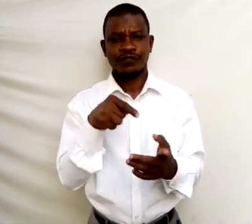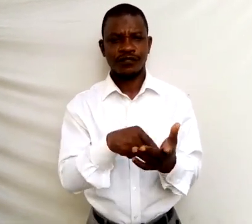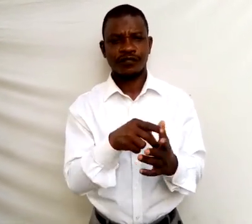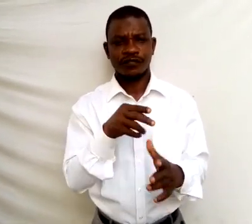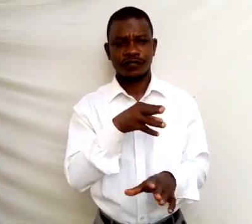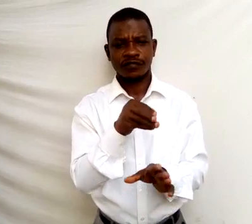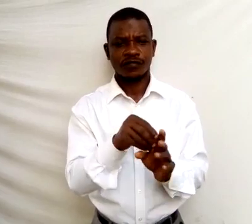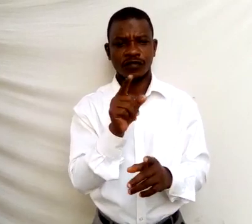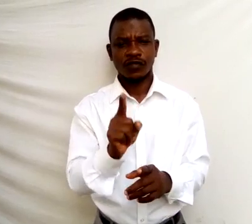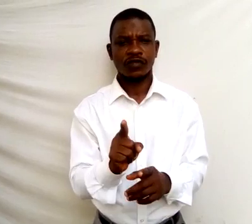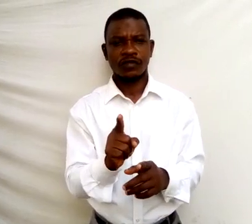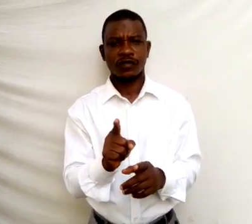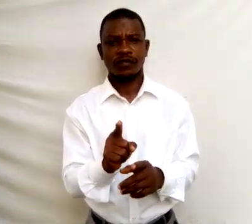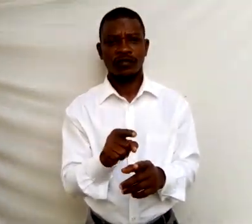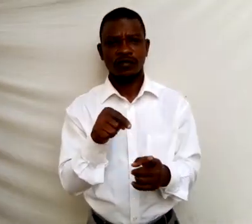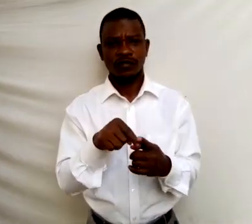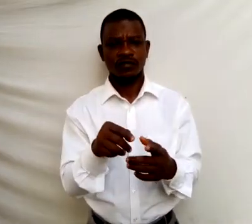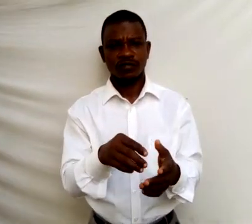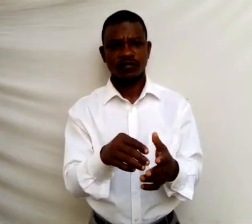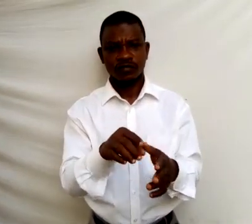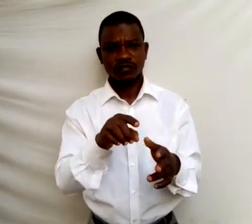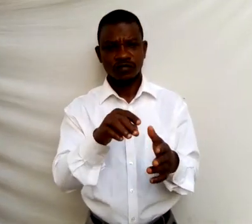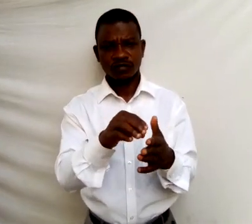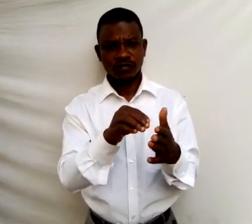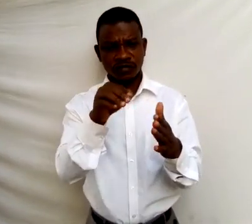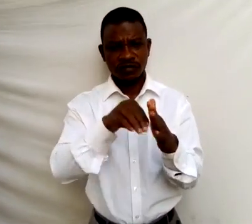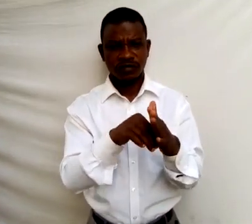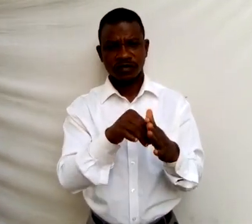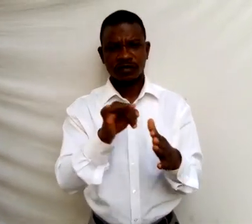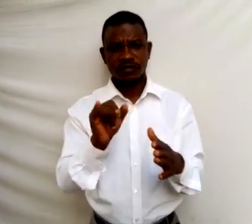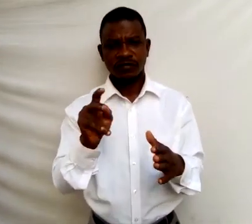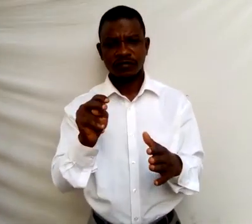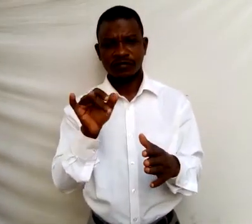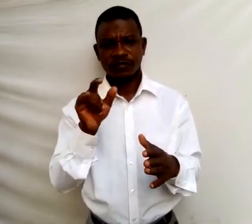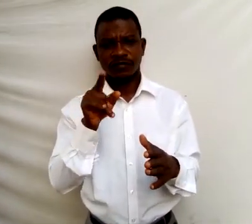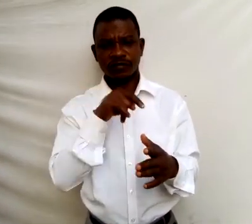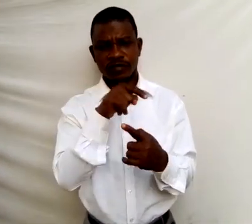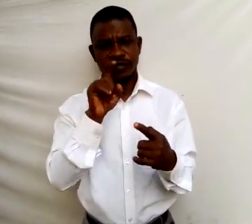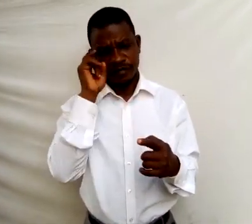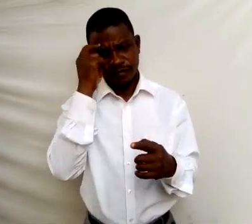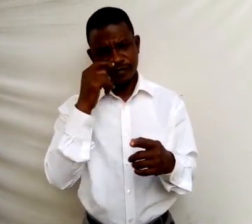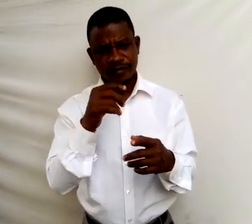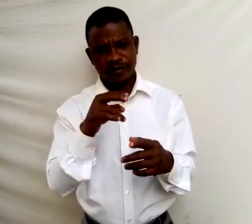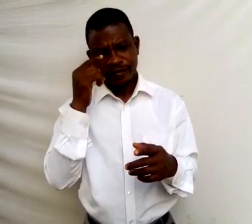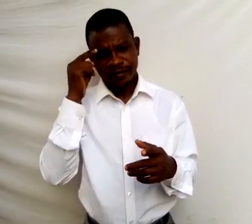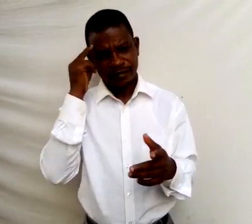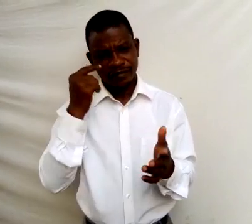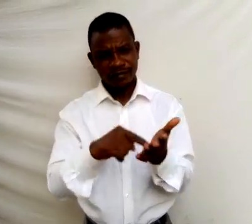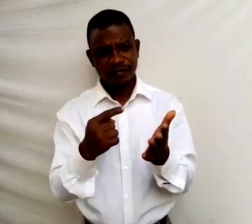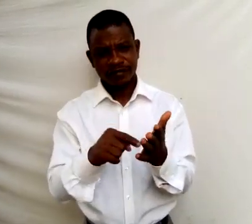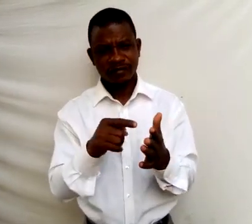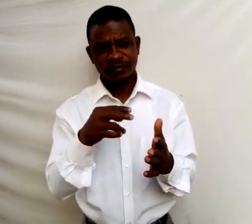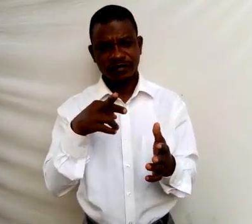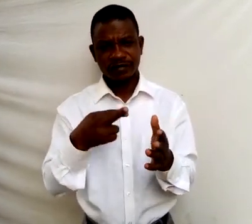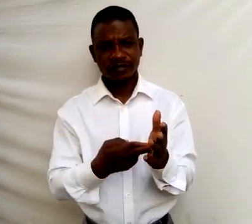1. To curb inflation. When government notice a persistent rise in the general